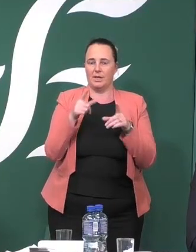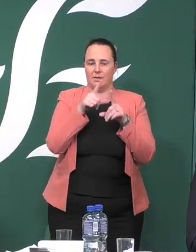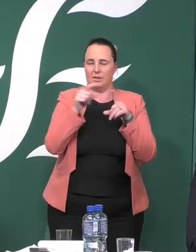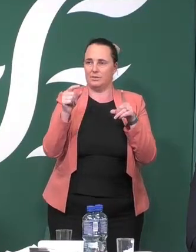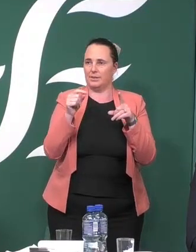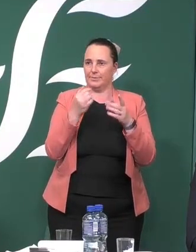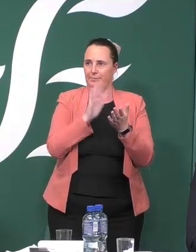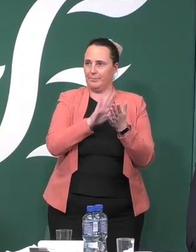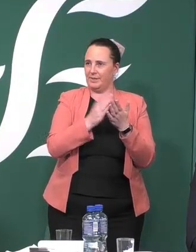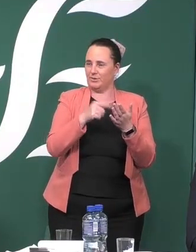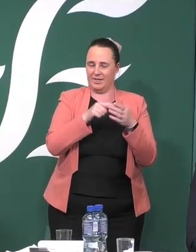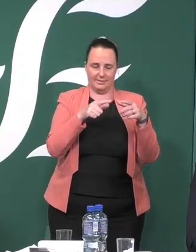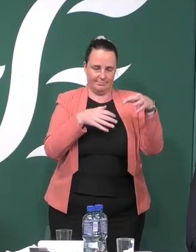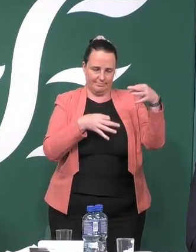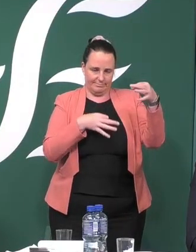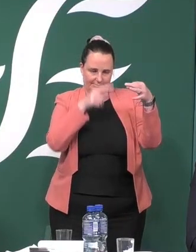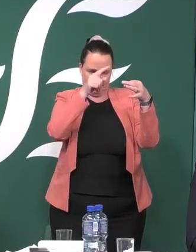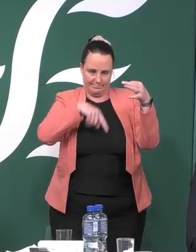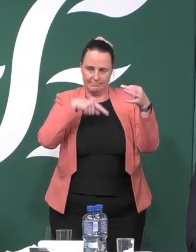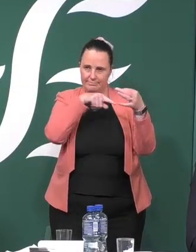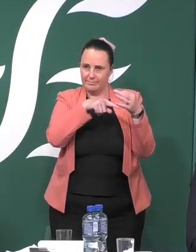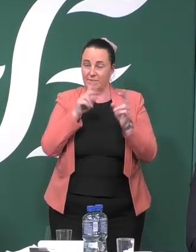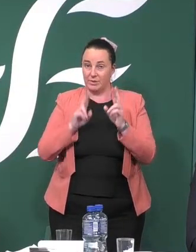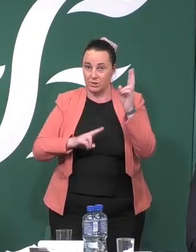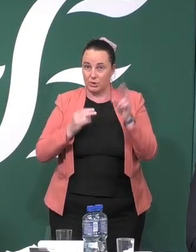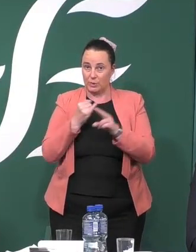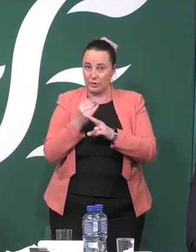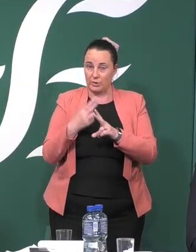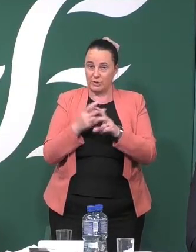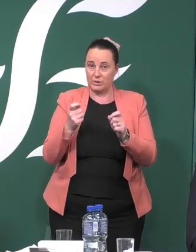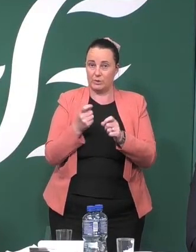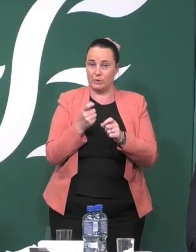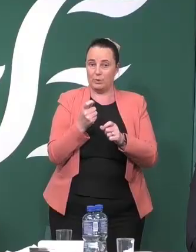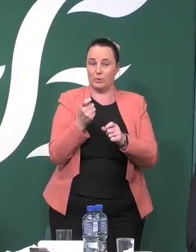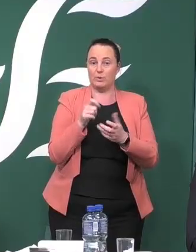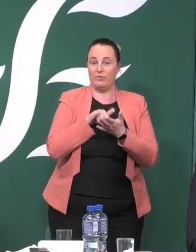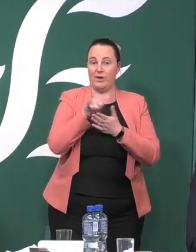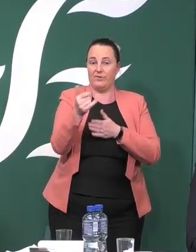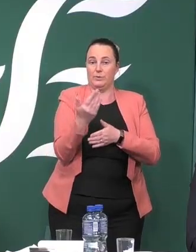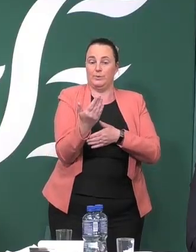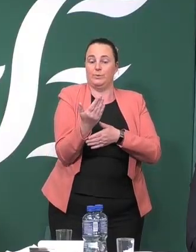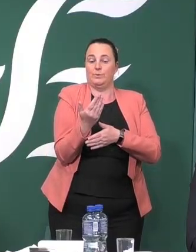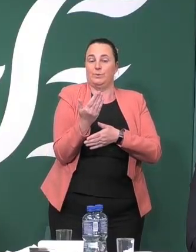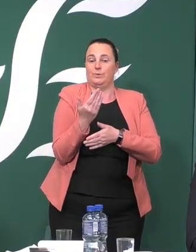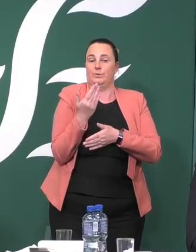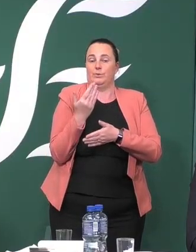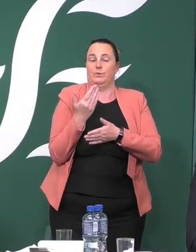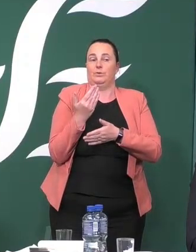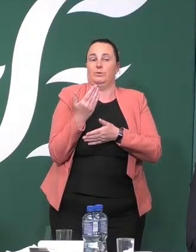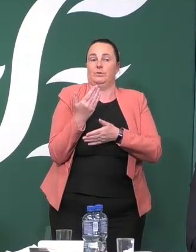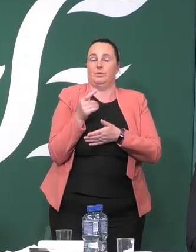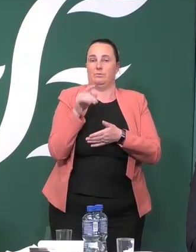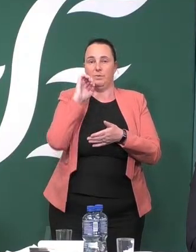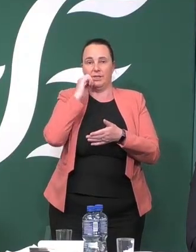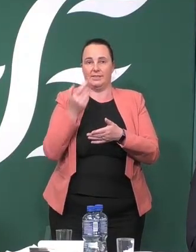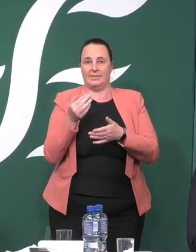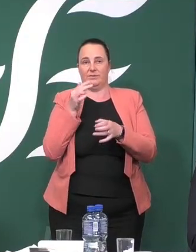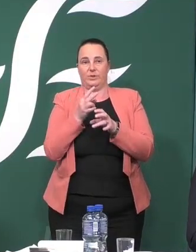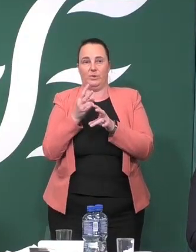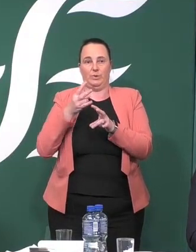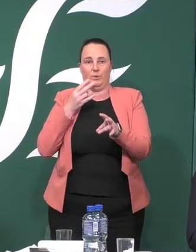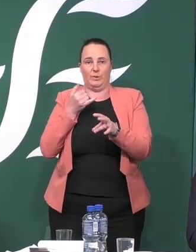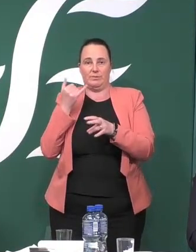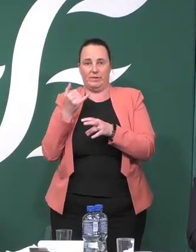vaccine passport, that they should wait until soon before they're due to travel for fear of squeezing out people who are literally